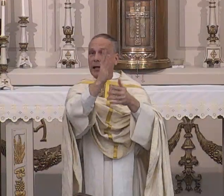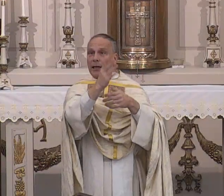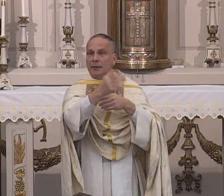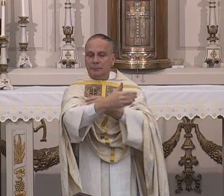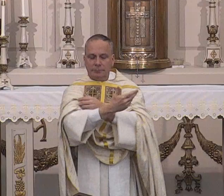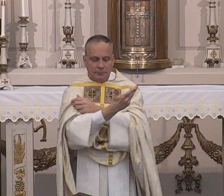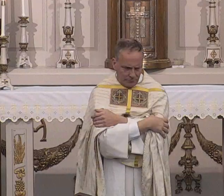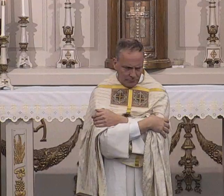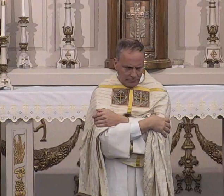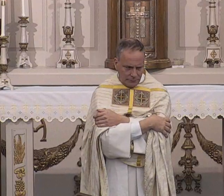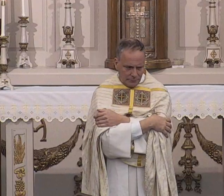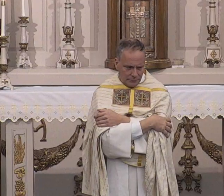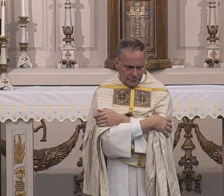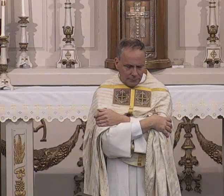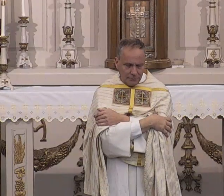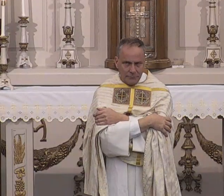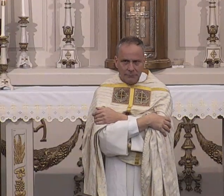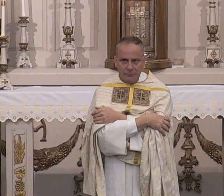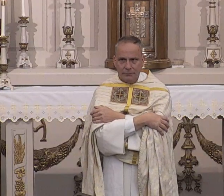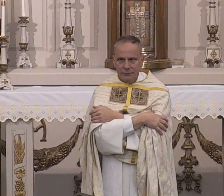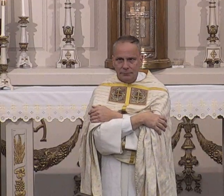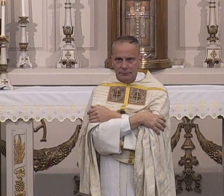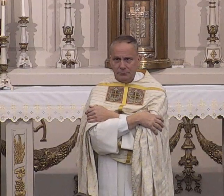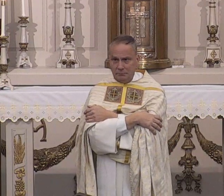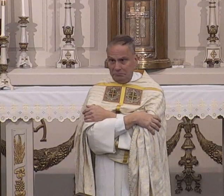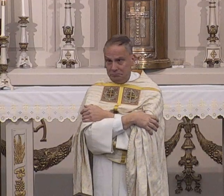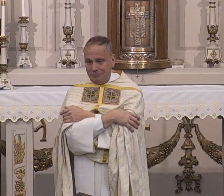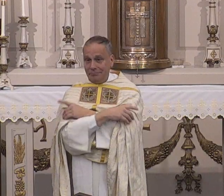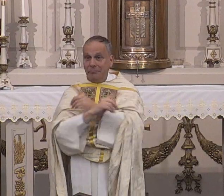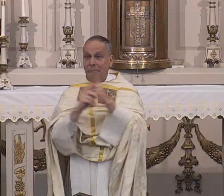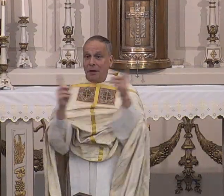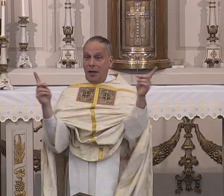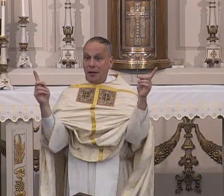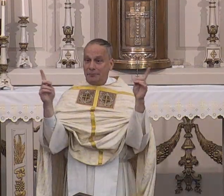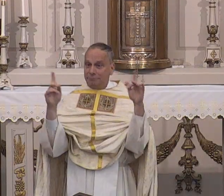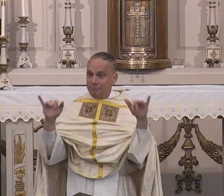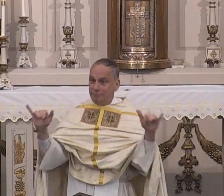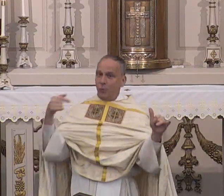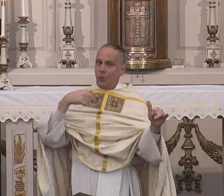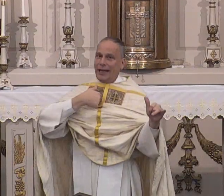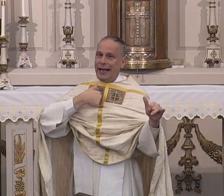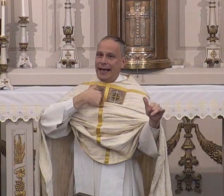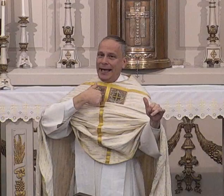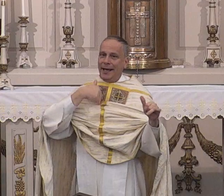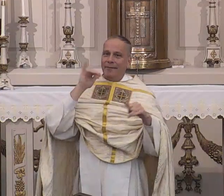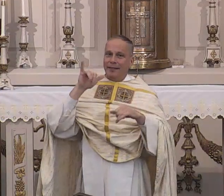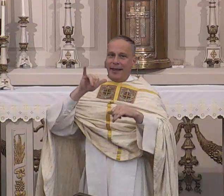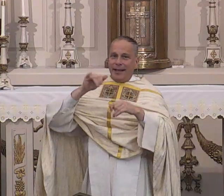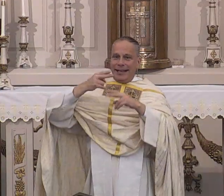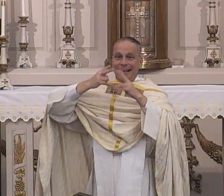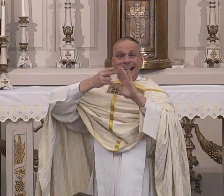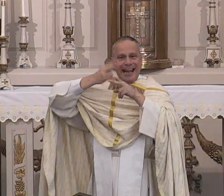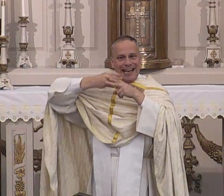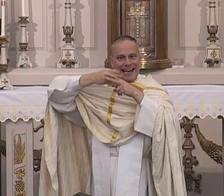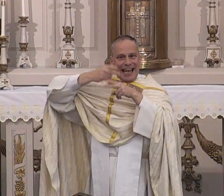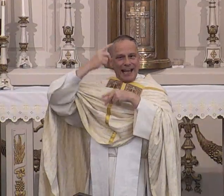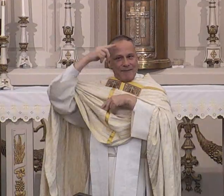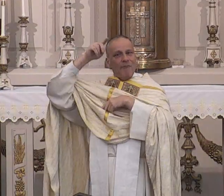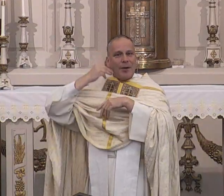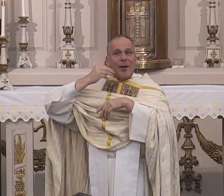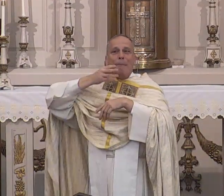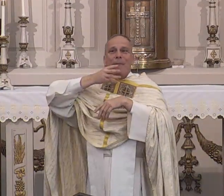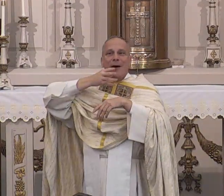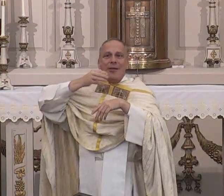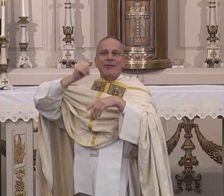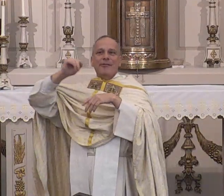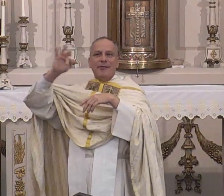mother, then the mother would be God, right? But at the same time, we do have this name